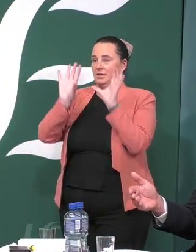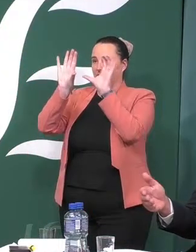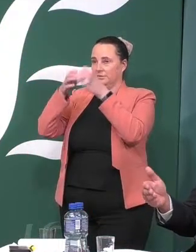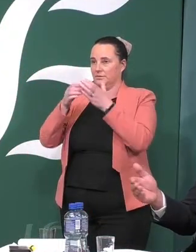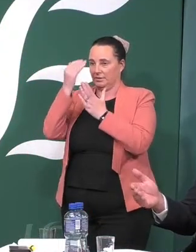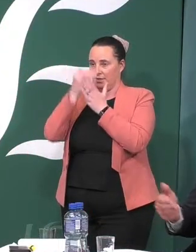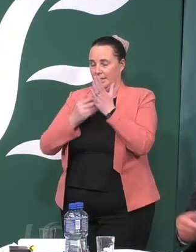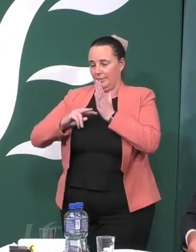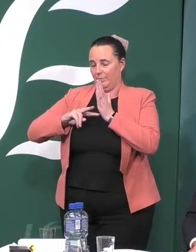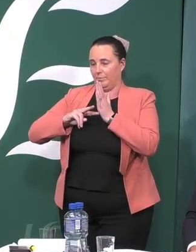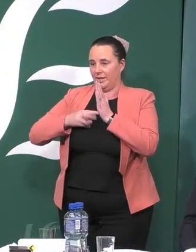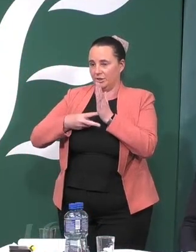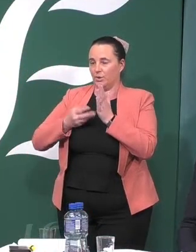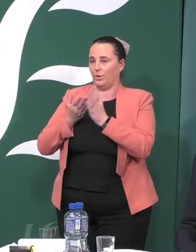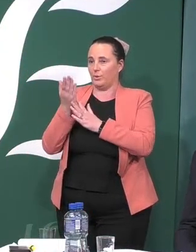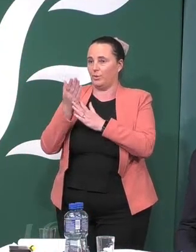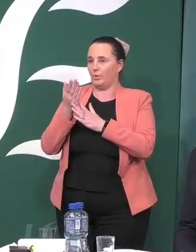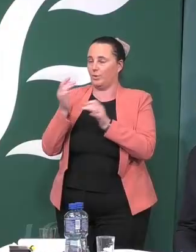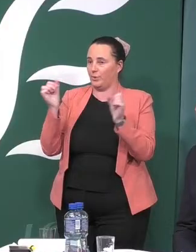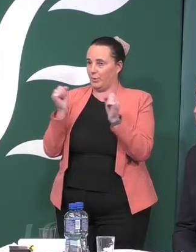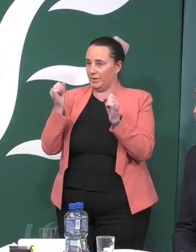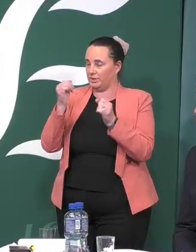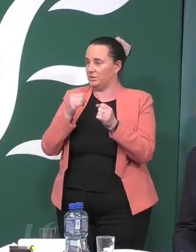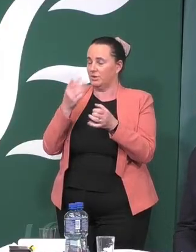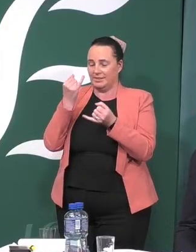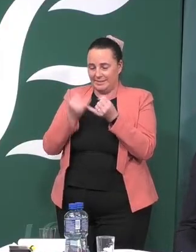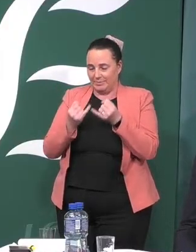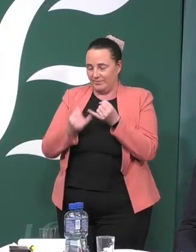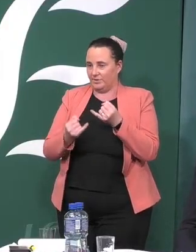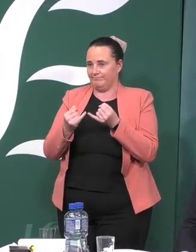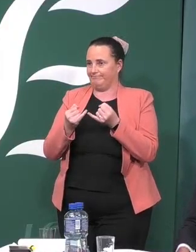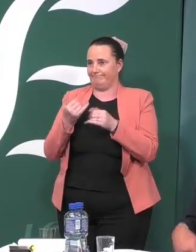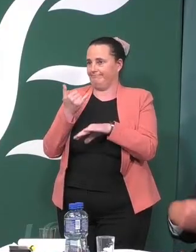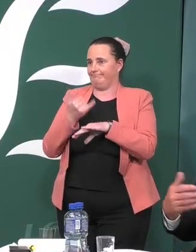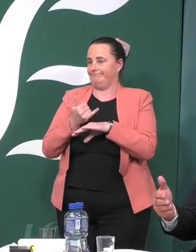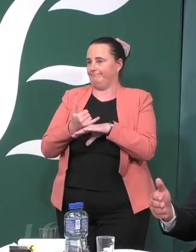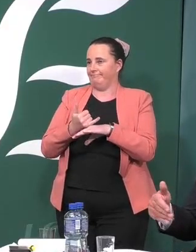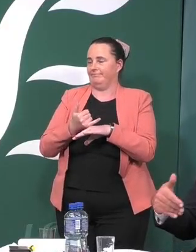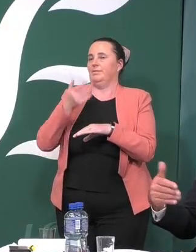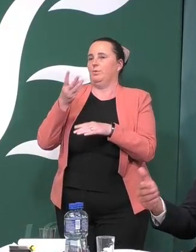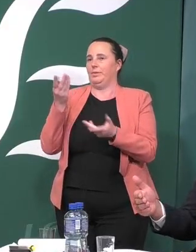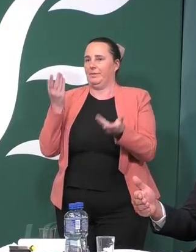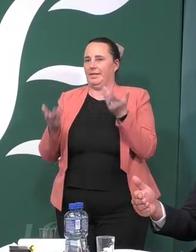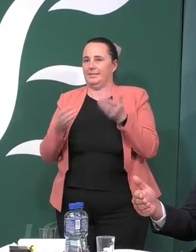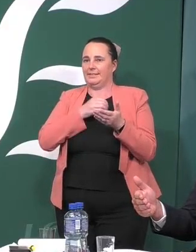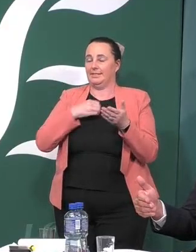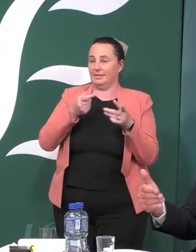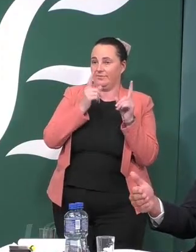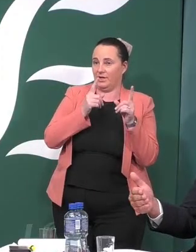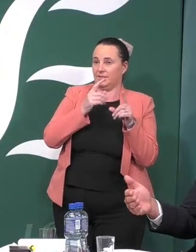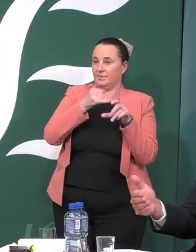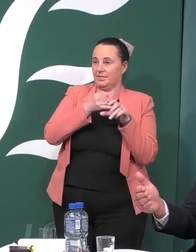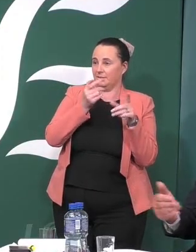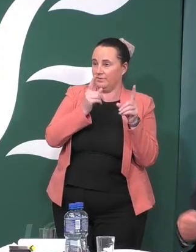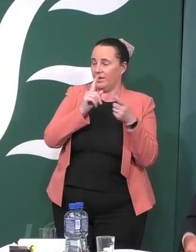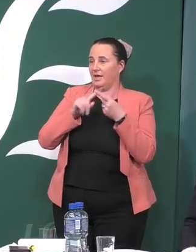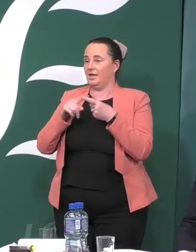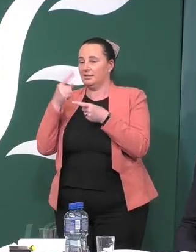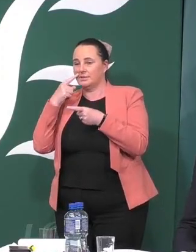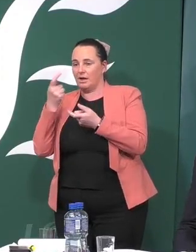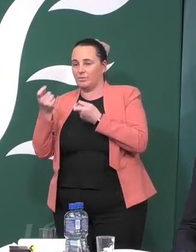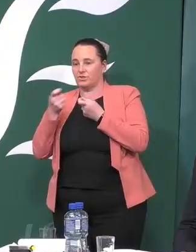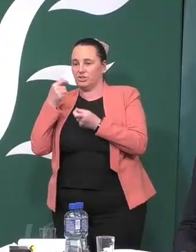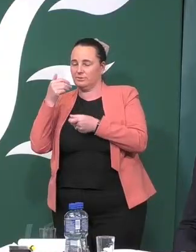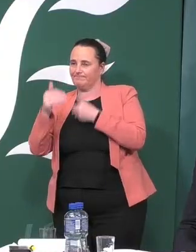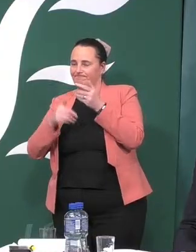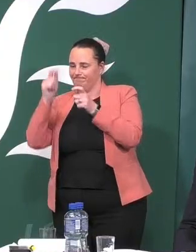planning through the winter. So none of that detail is specified so far, and that'll be a balance, I suppose, of clinical advice and operational